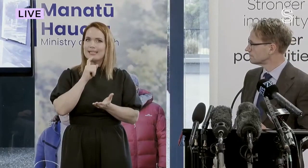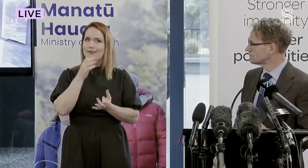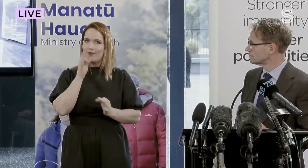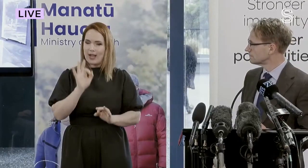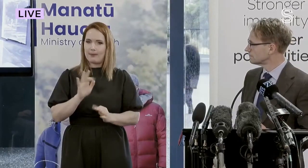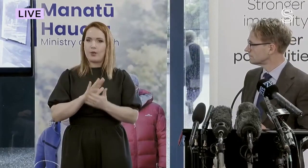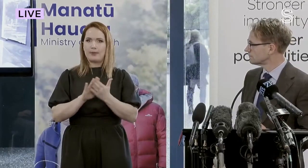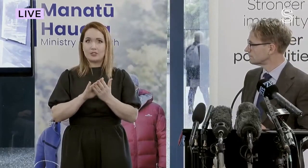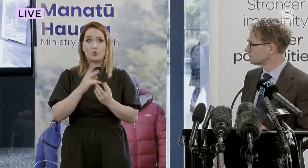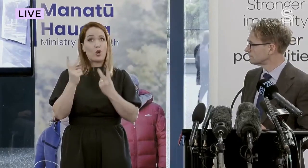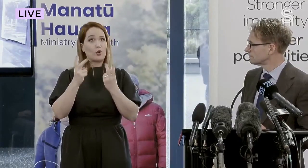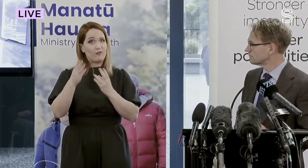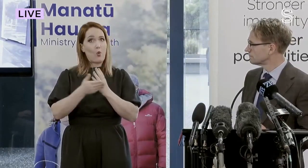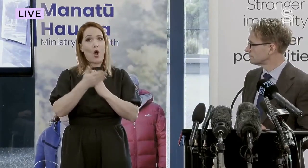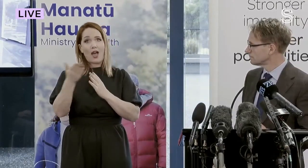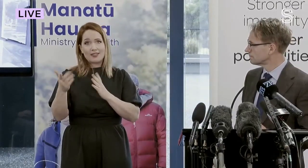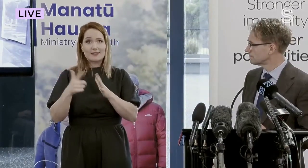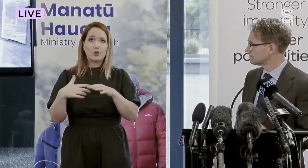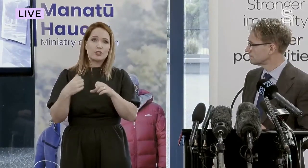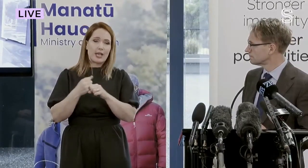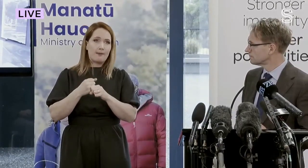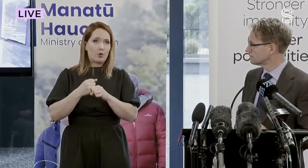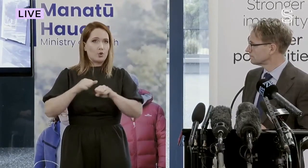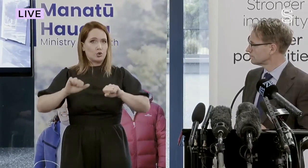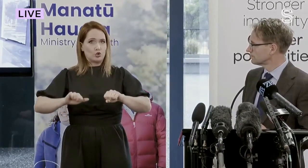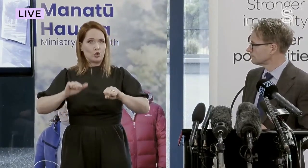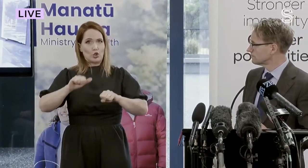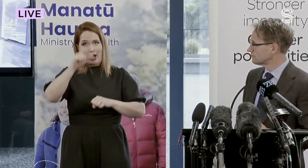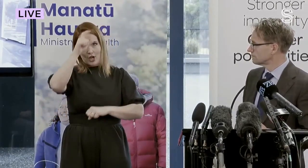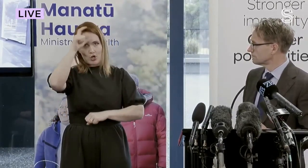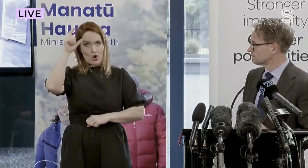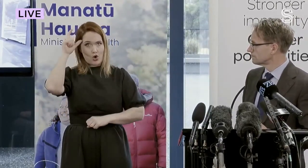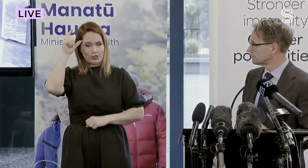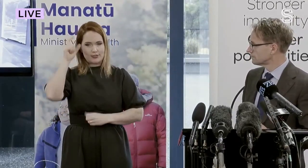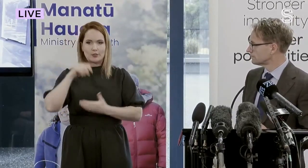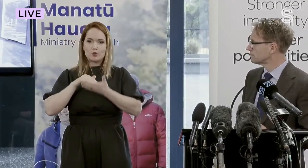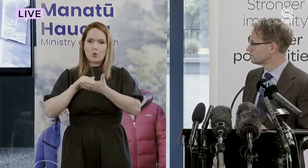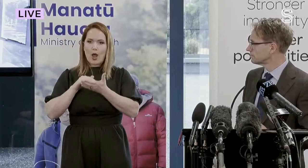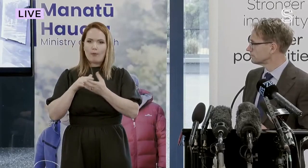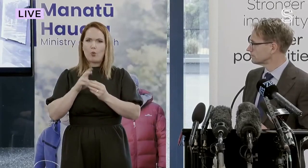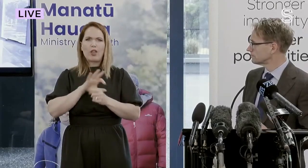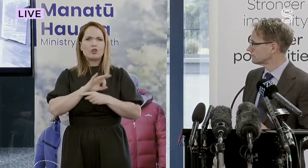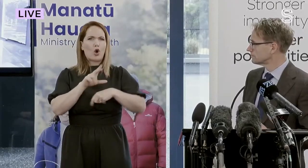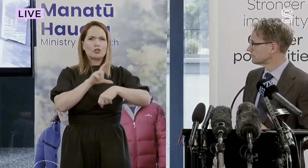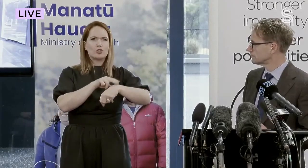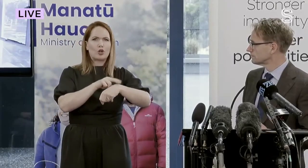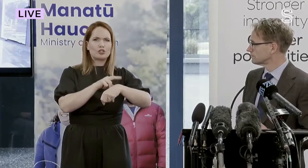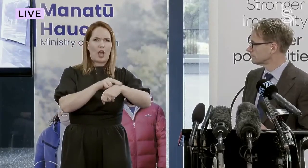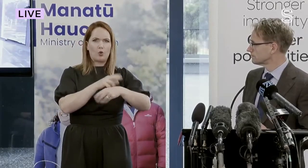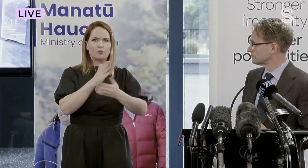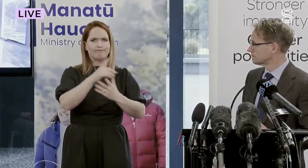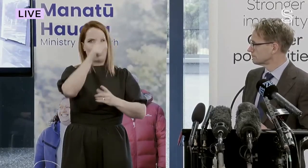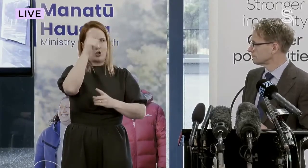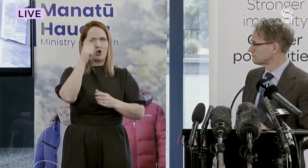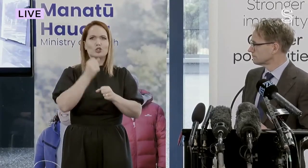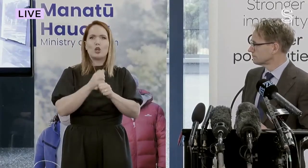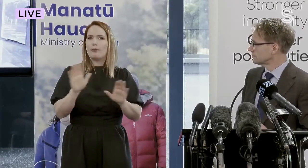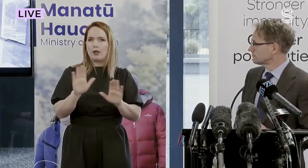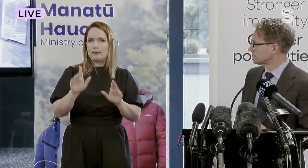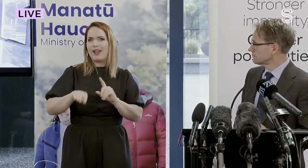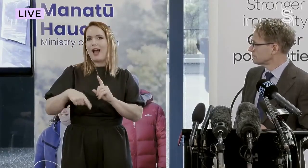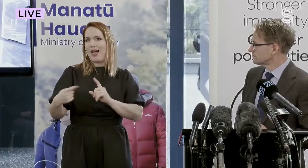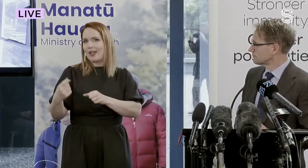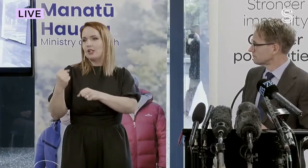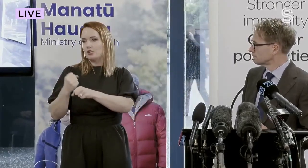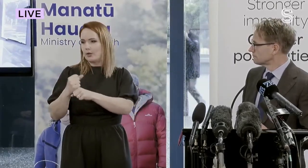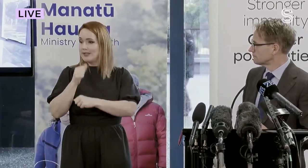others, including student nurses, to support with non-clinical tasks on wards for when people